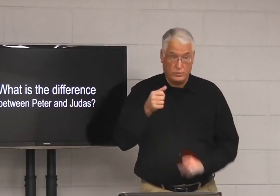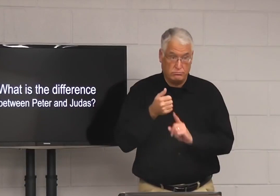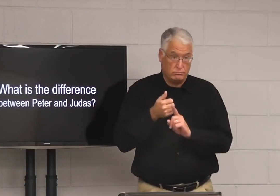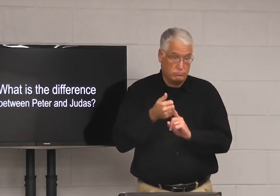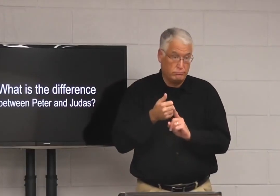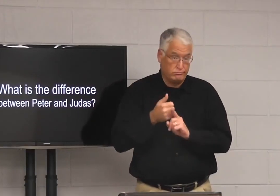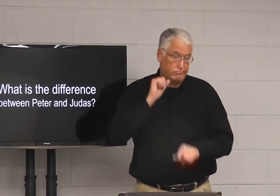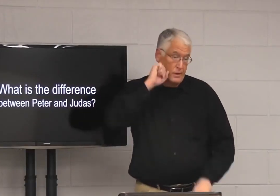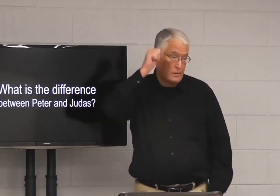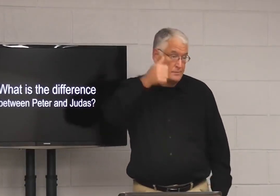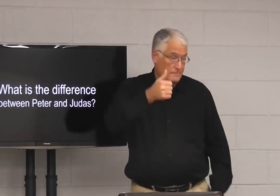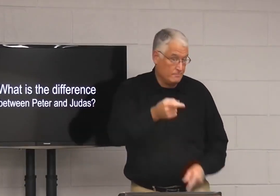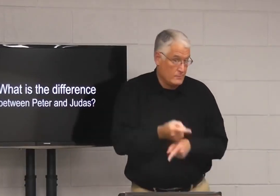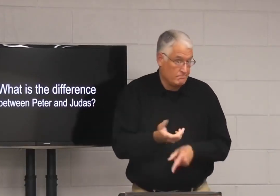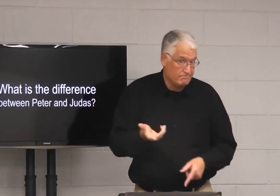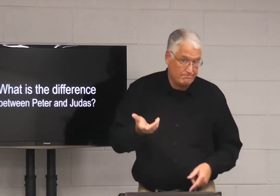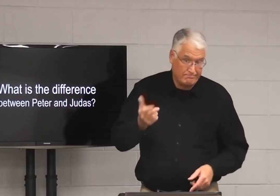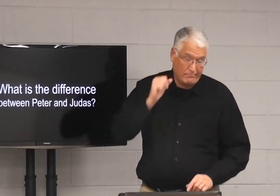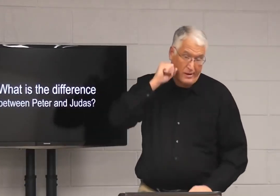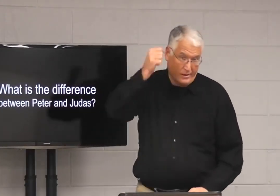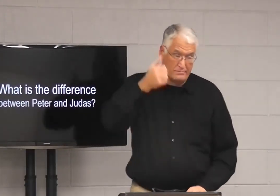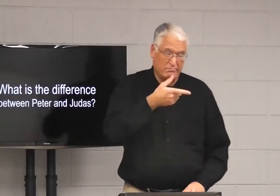But Judas, he hung himself.